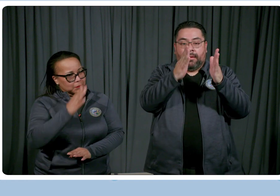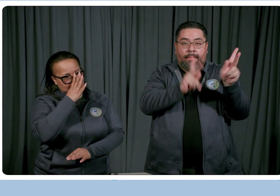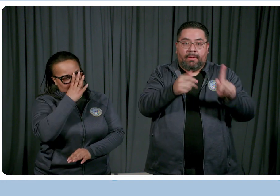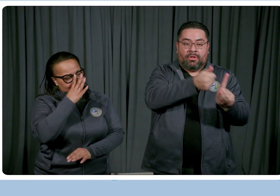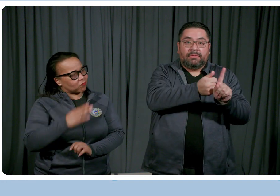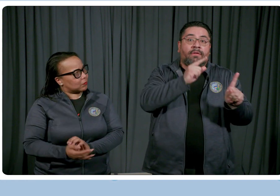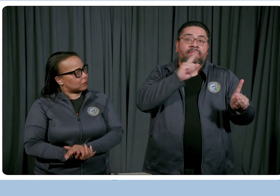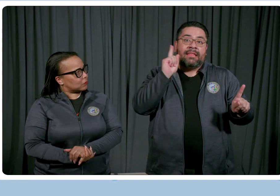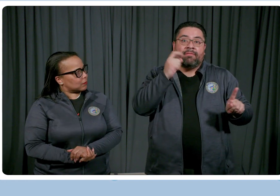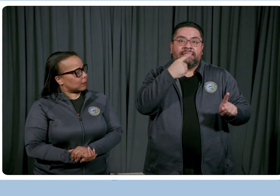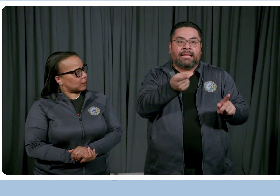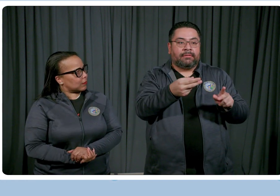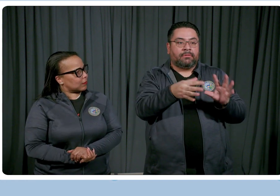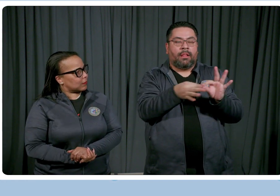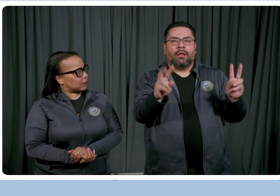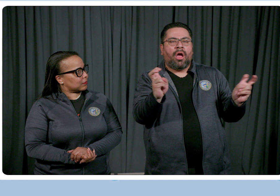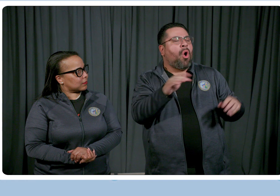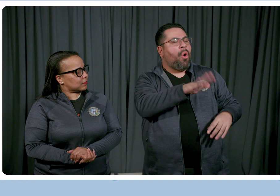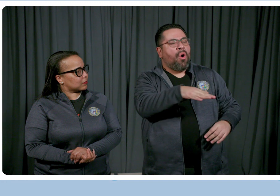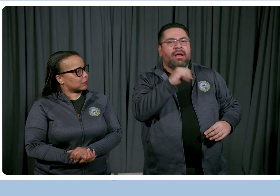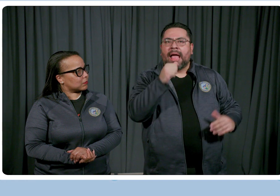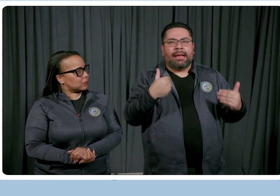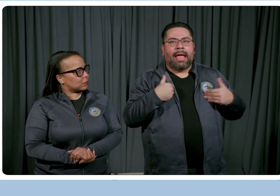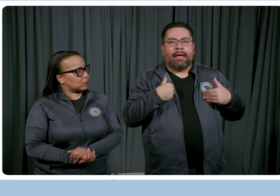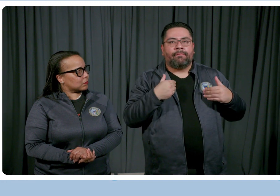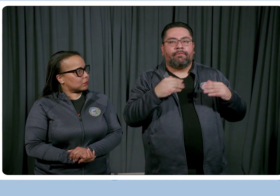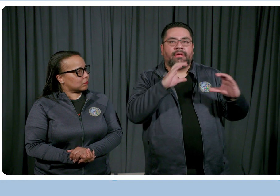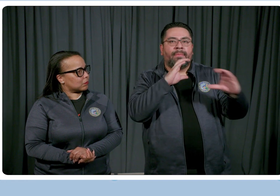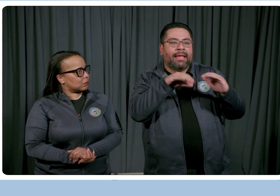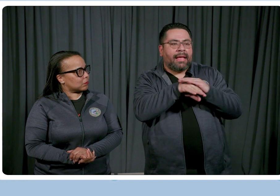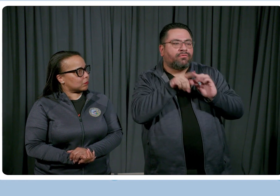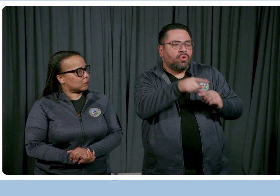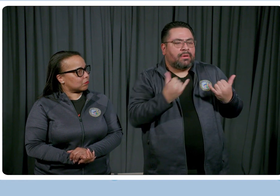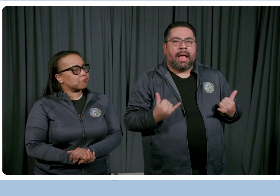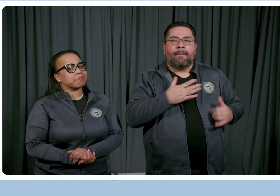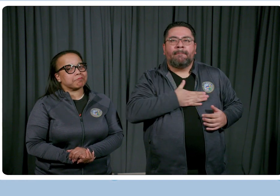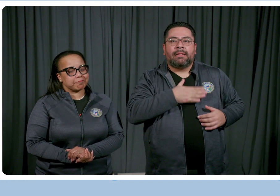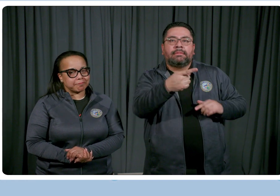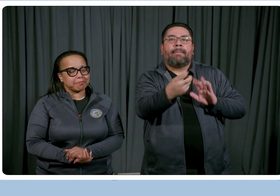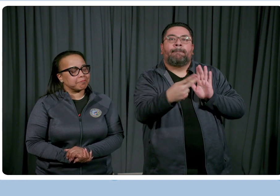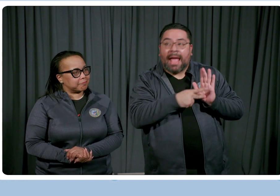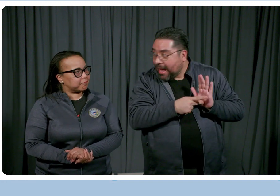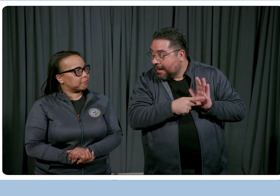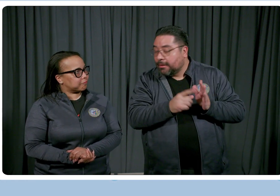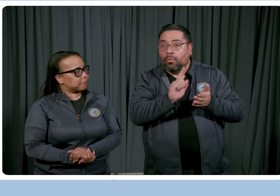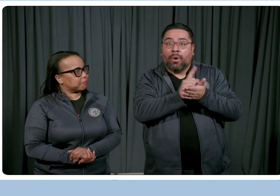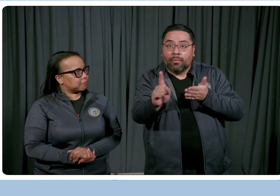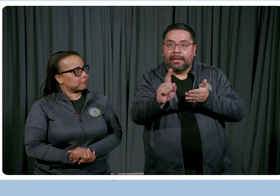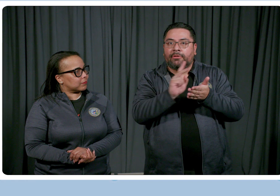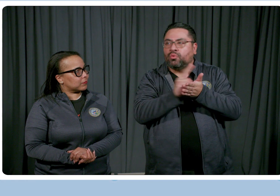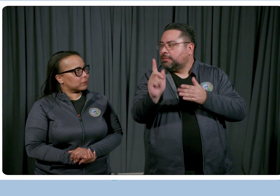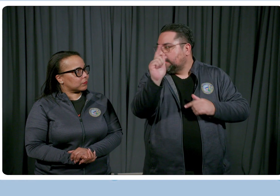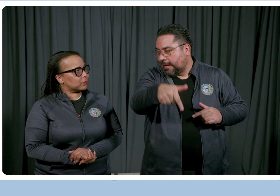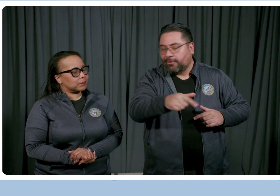who are deaf tend to be told the common phrase of, oh, we don't have communication access for you at that time, so please come back either a